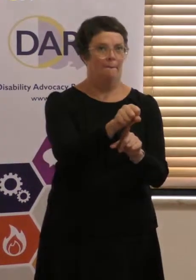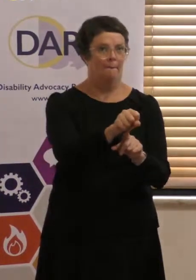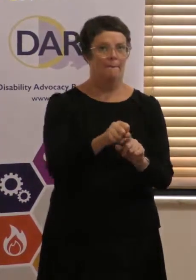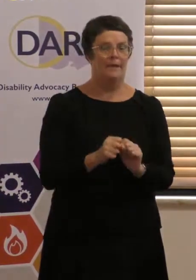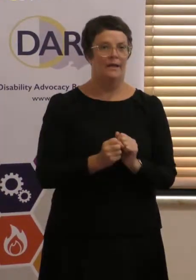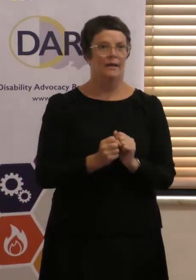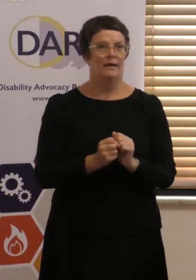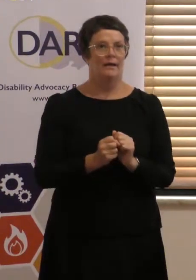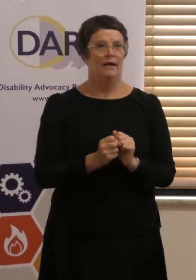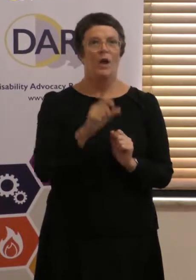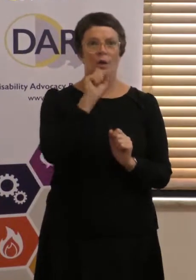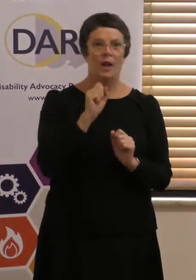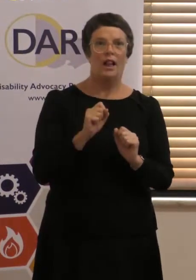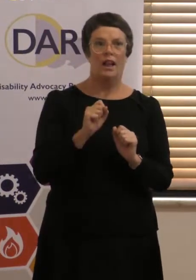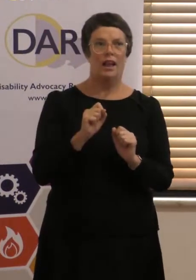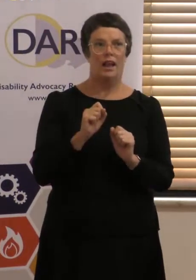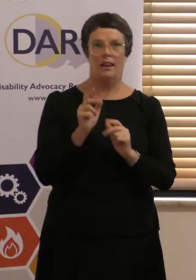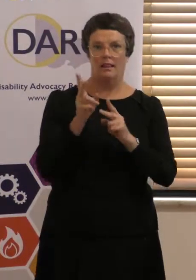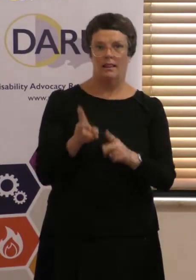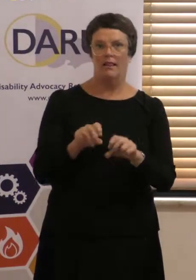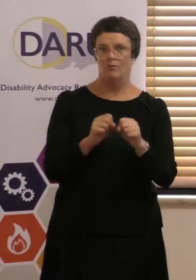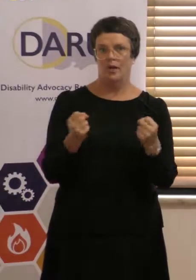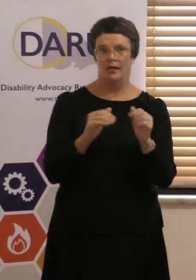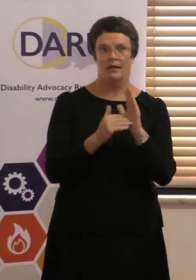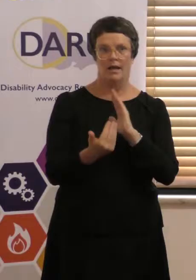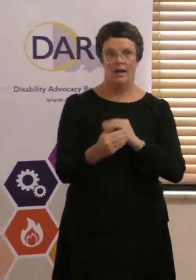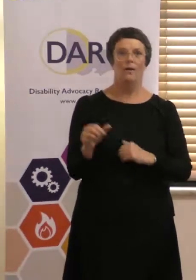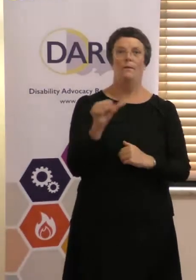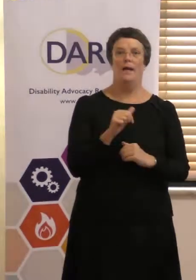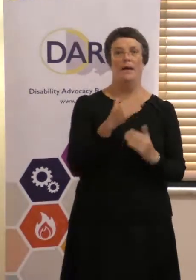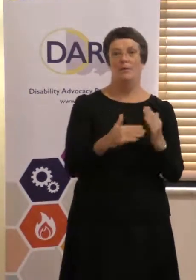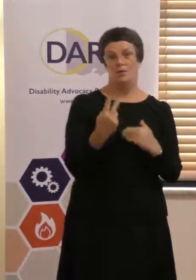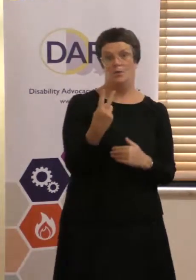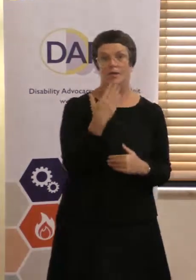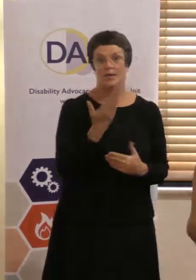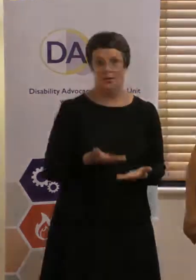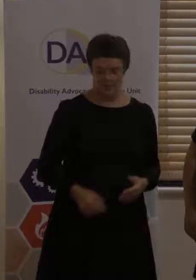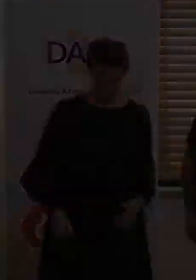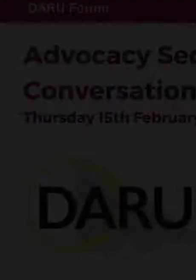So we'll break now, and I'll see you back here at 2:30. Thank you.